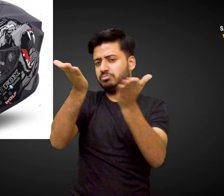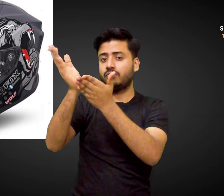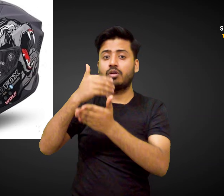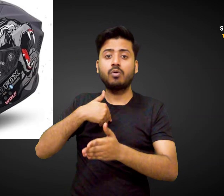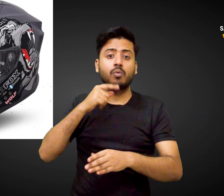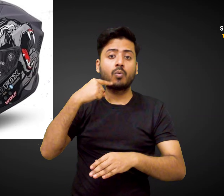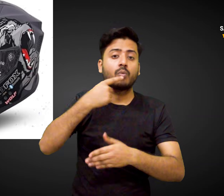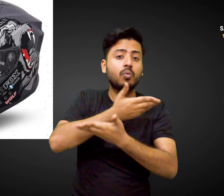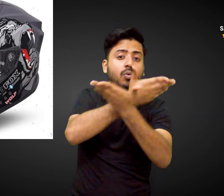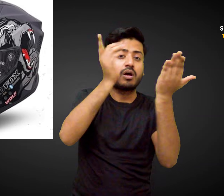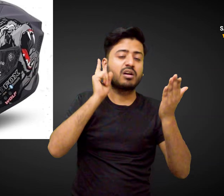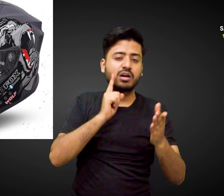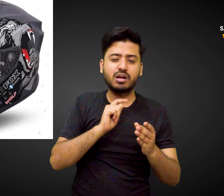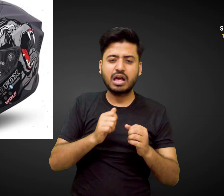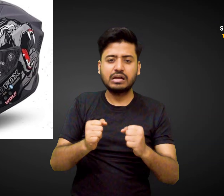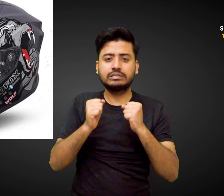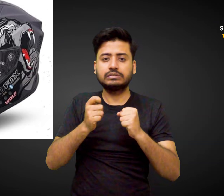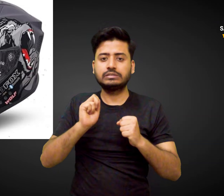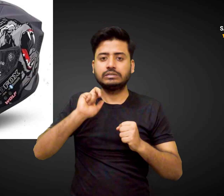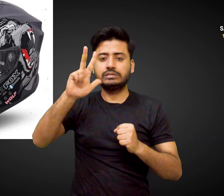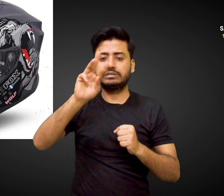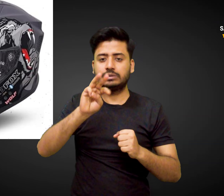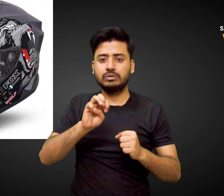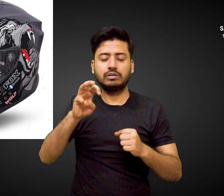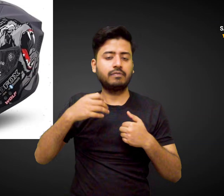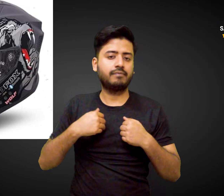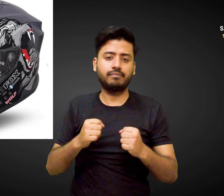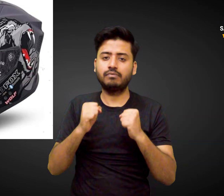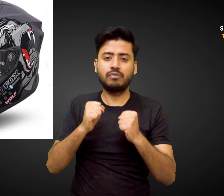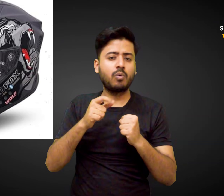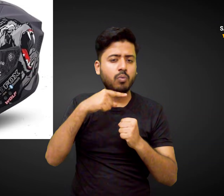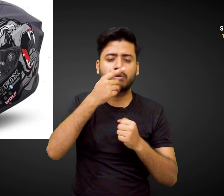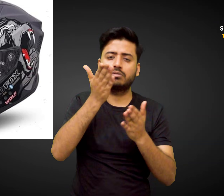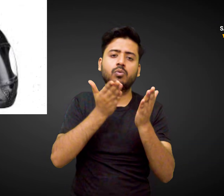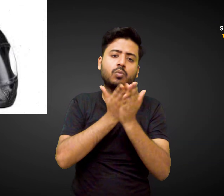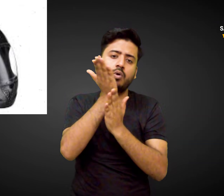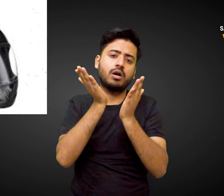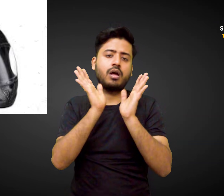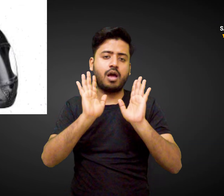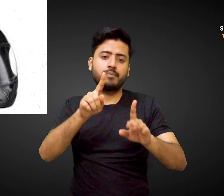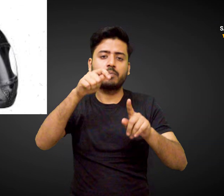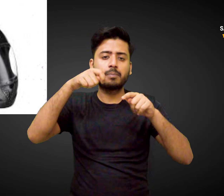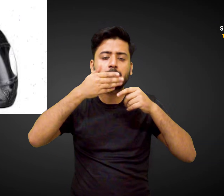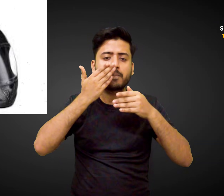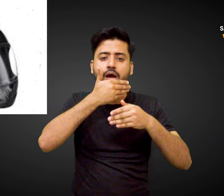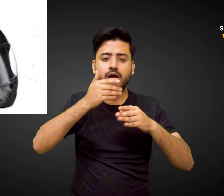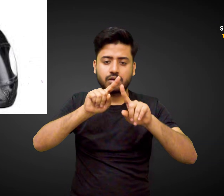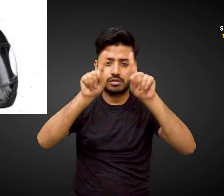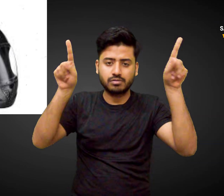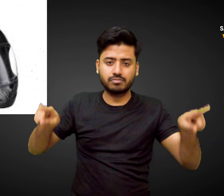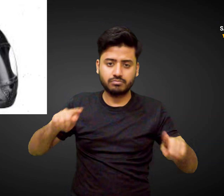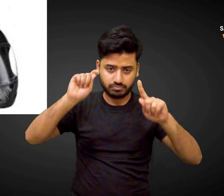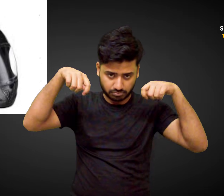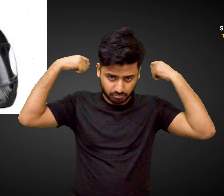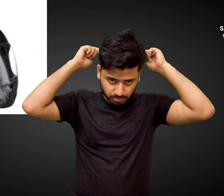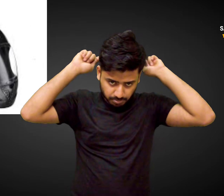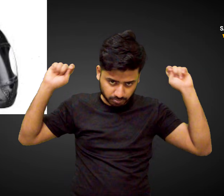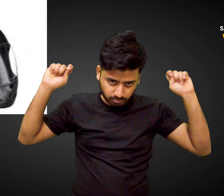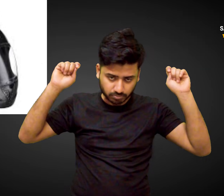moisture management. Adidas, known for their classic unisex baseball caps with embroidered logos. Reebok